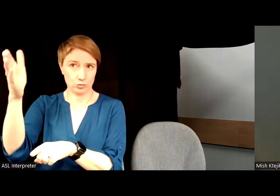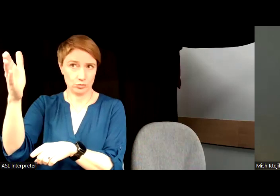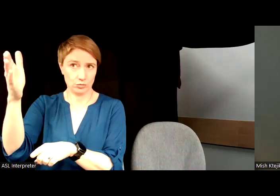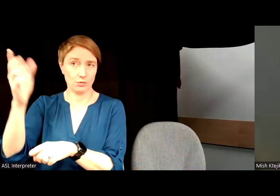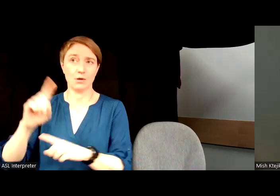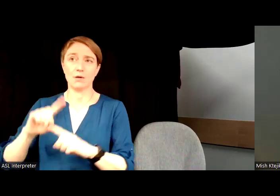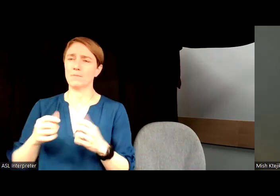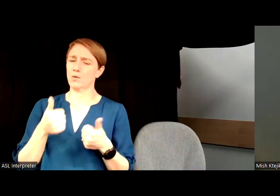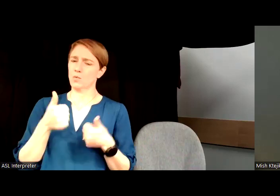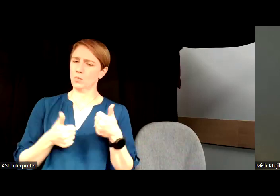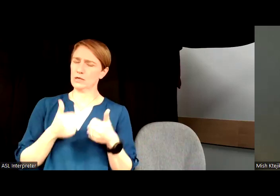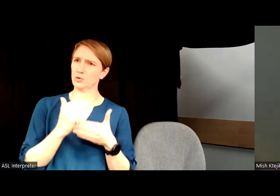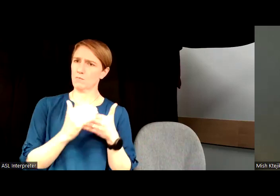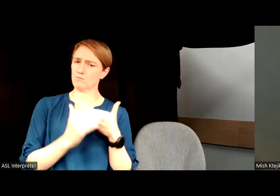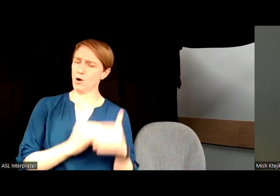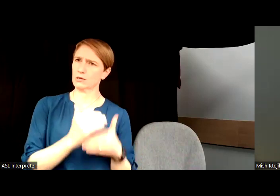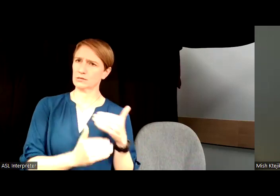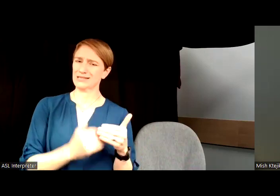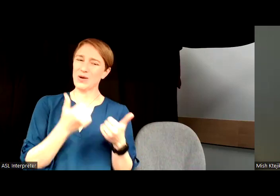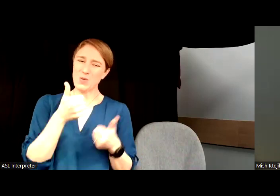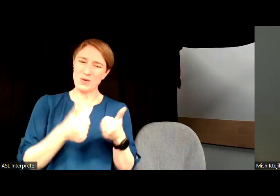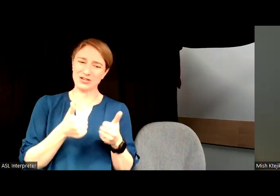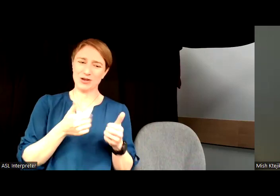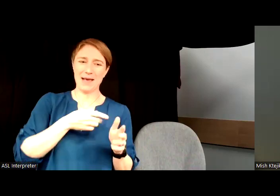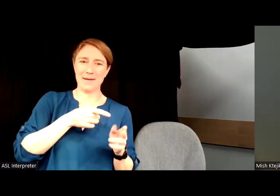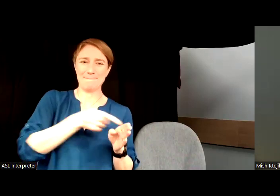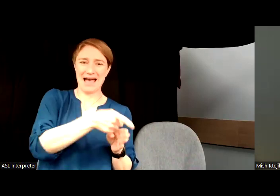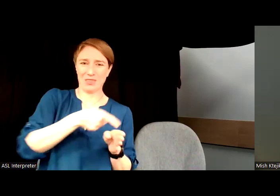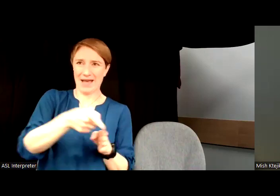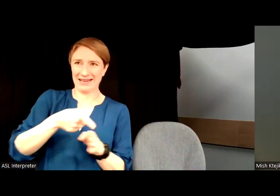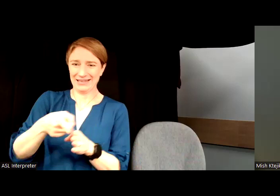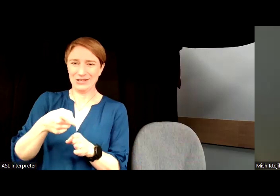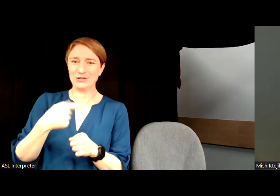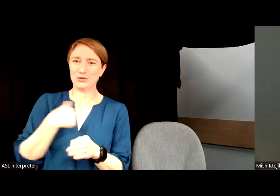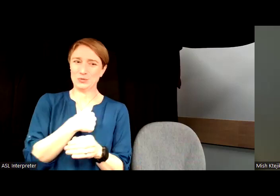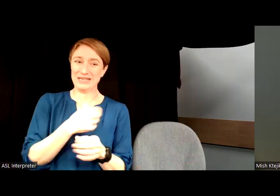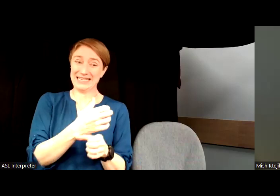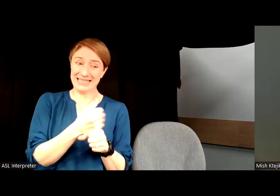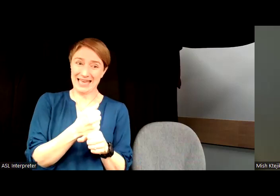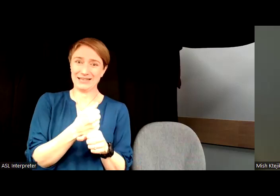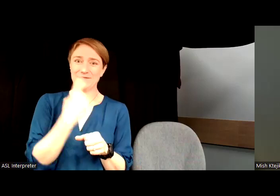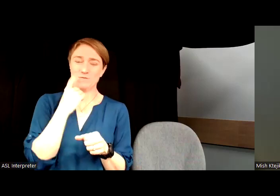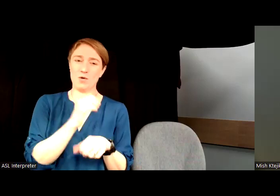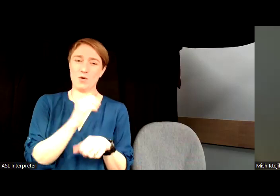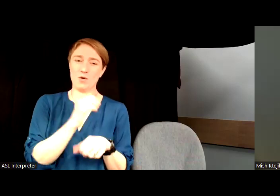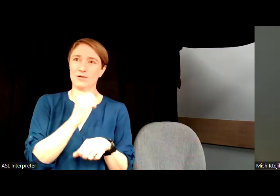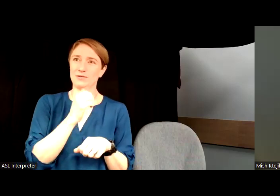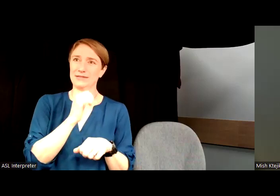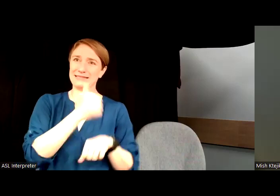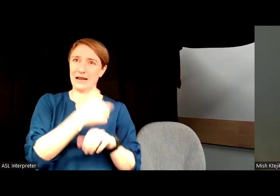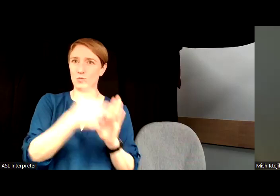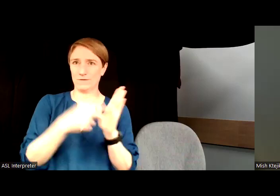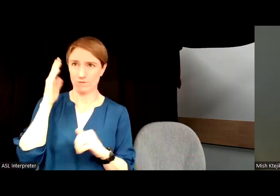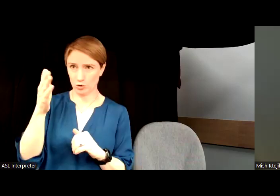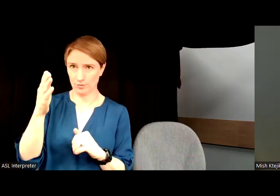which process, which pathway would we take to get rules in place for the future? One of